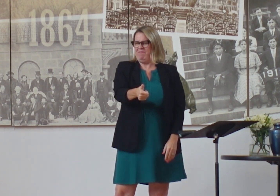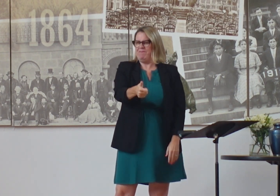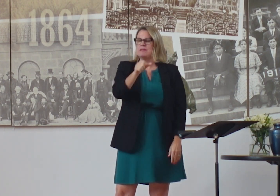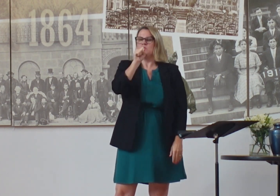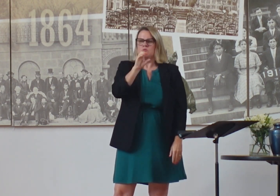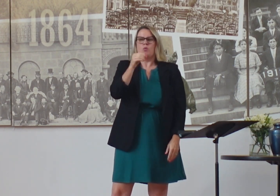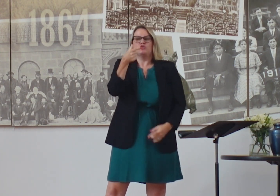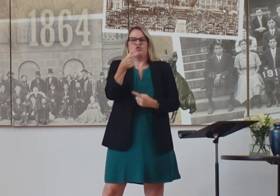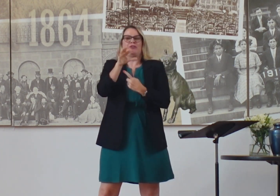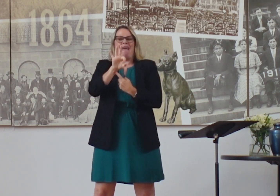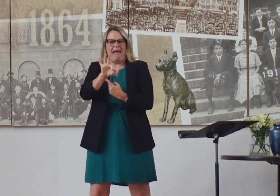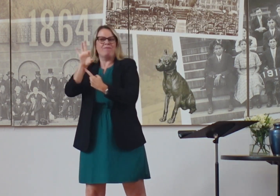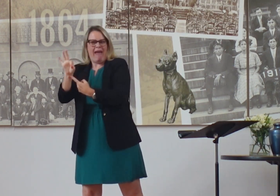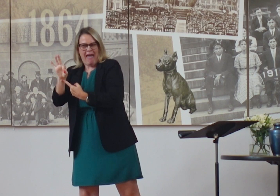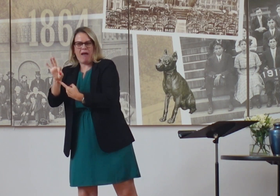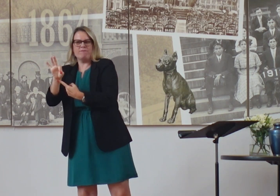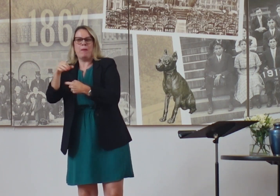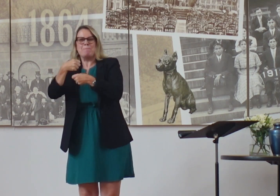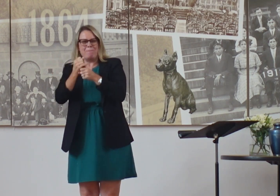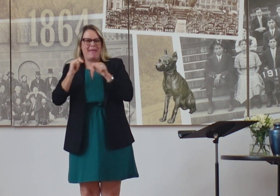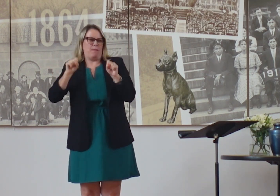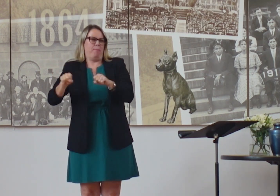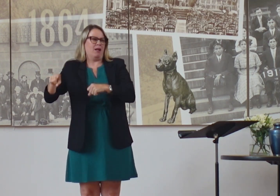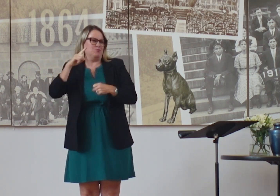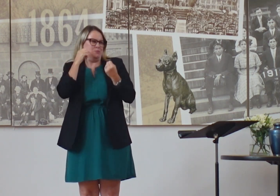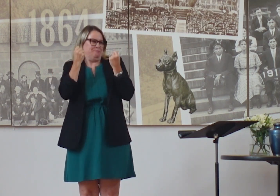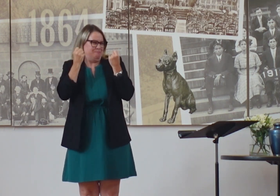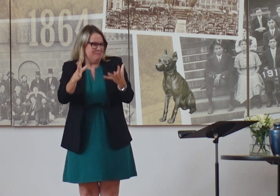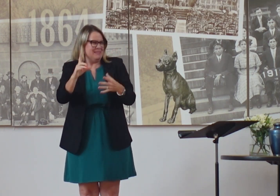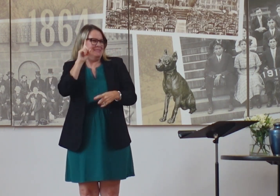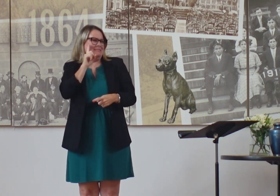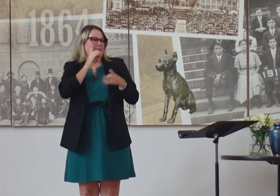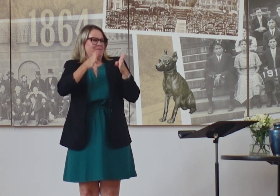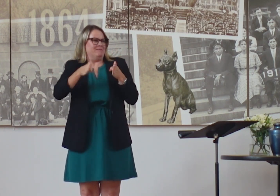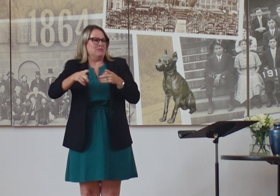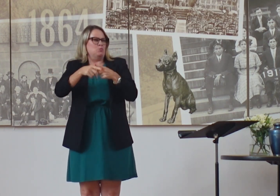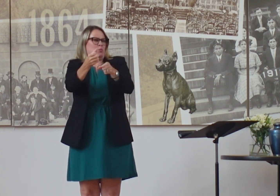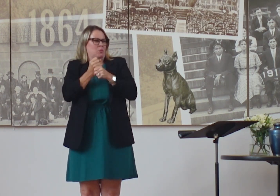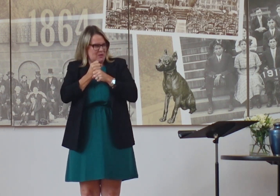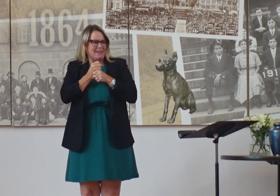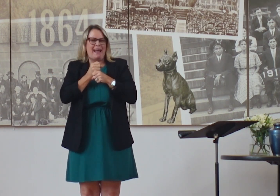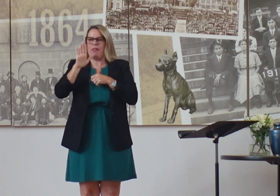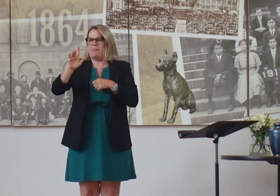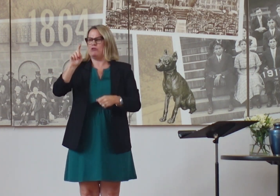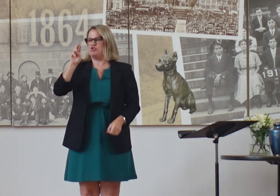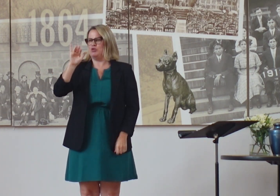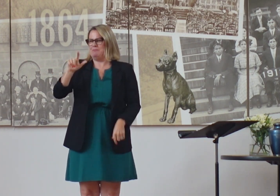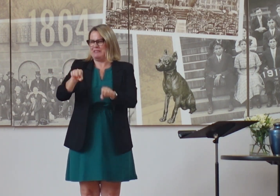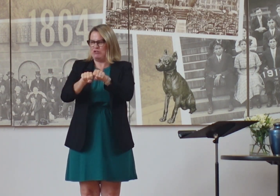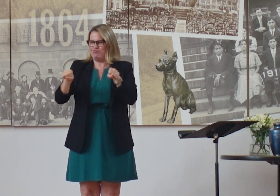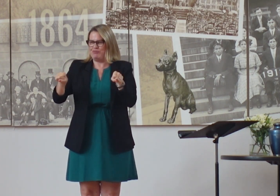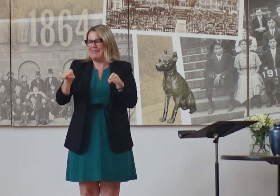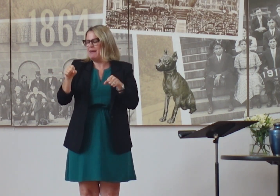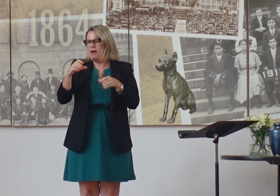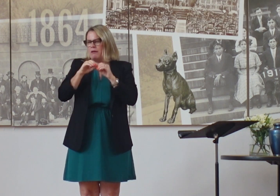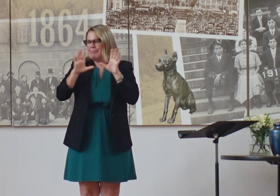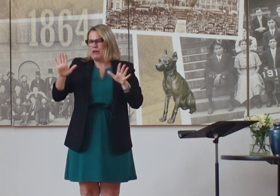lot of resources and funds for students to pursue the degree. So this GFF fund made it possible for these students to get their